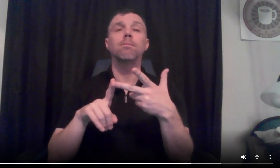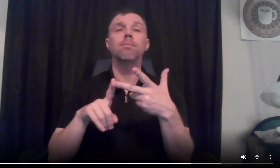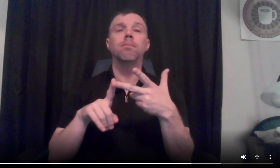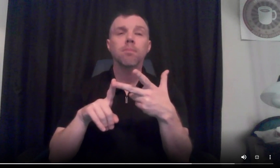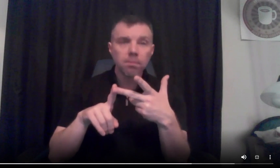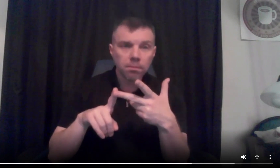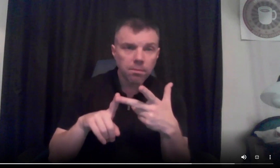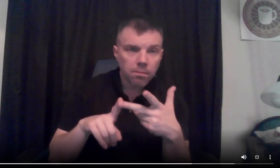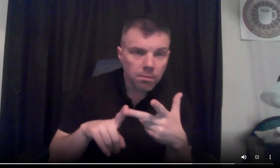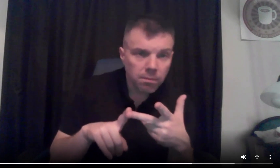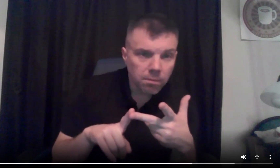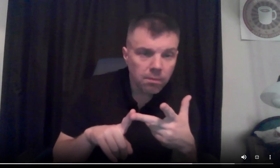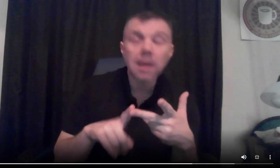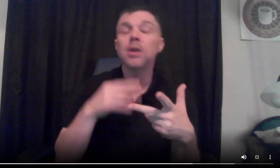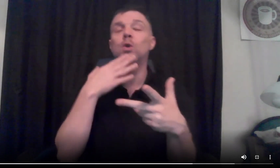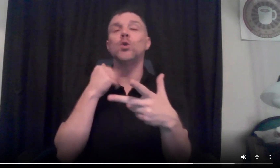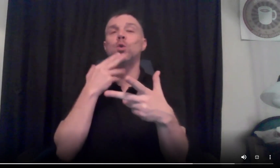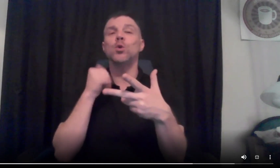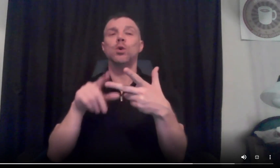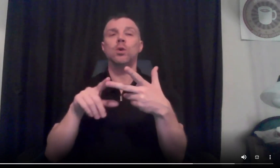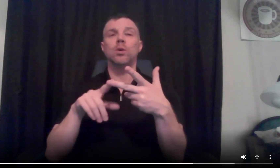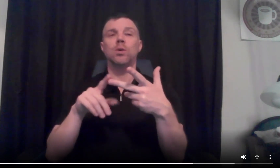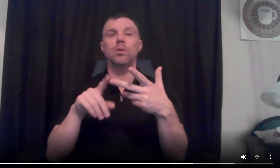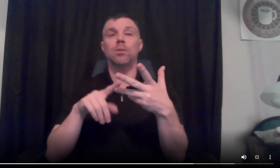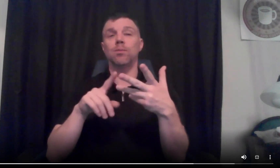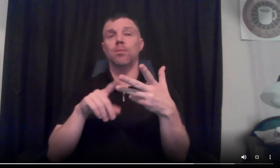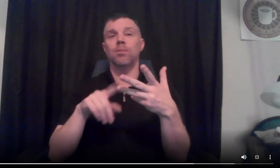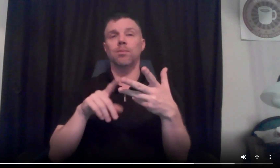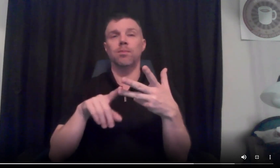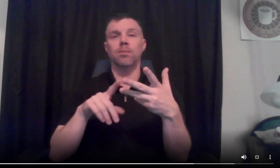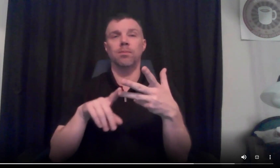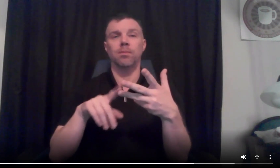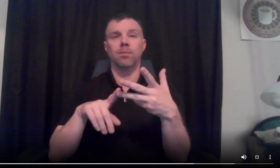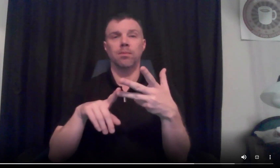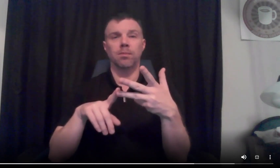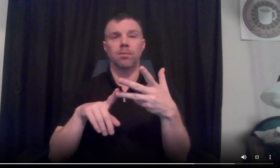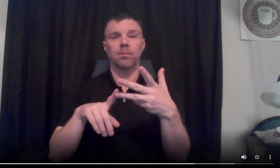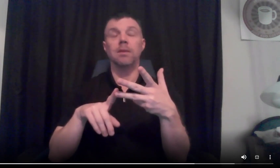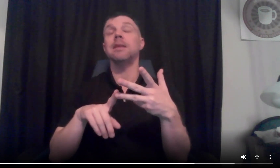I missed that one. I would clarify. Sugar.